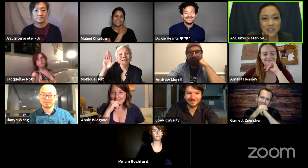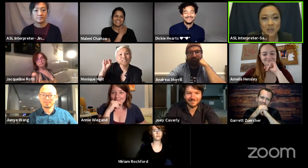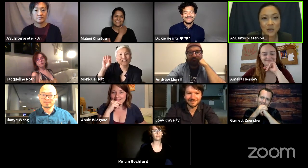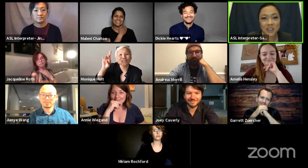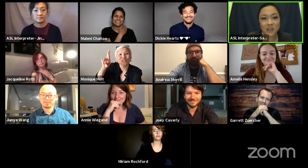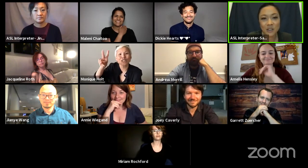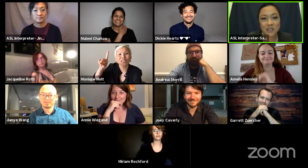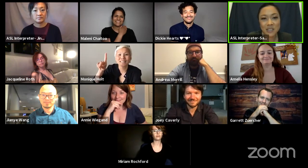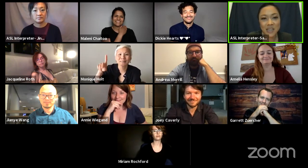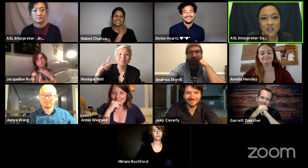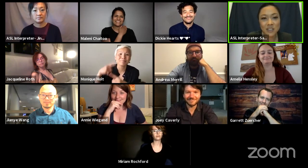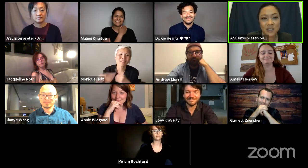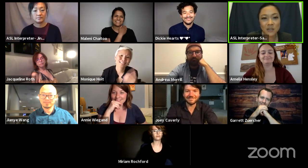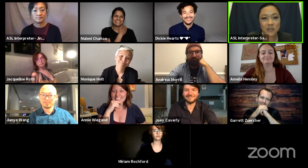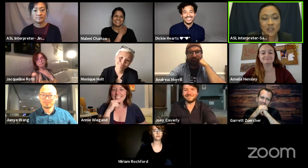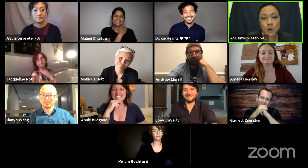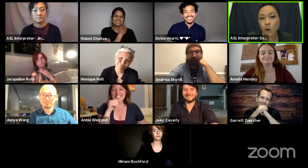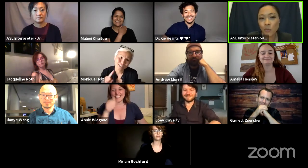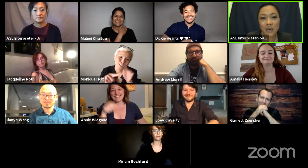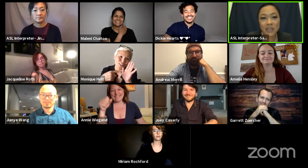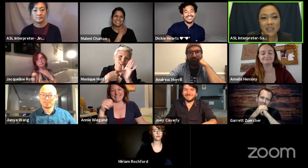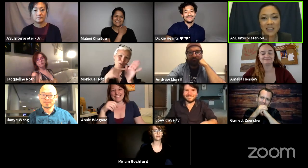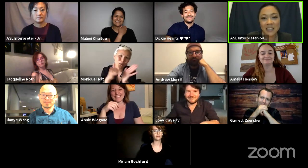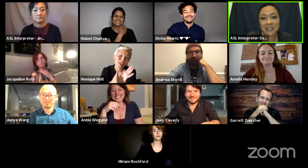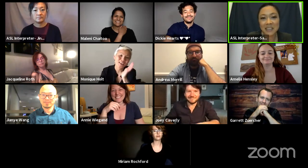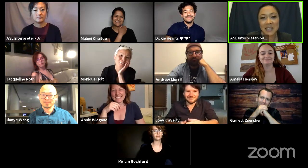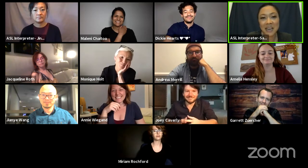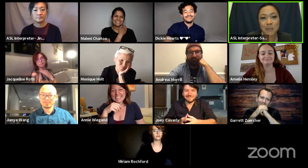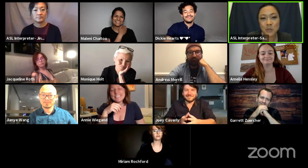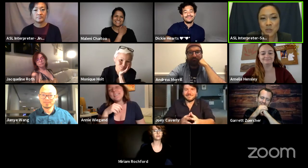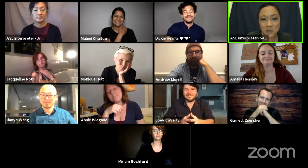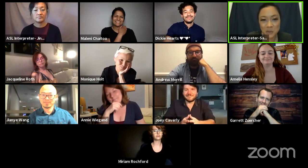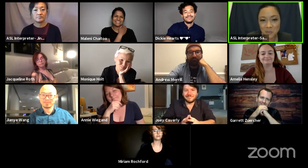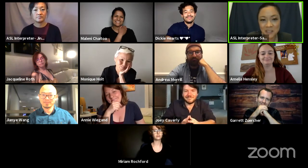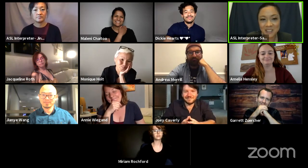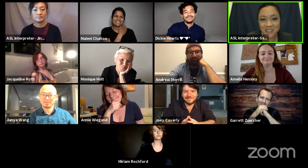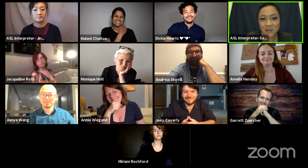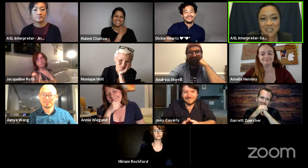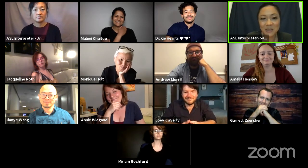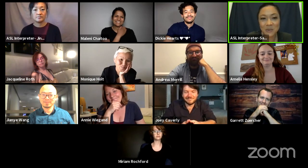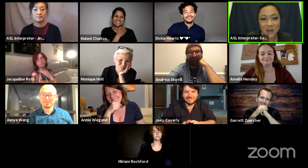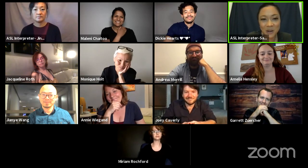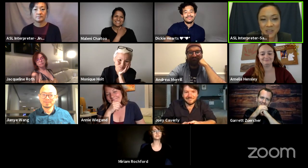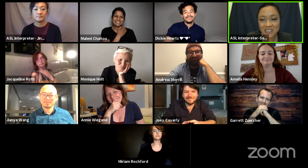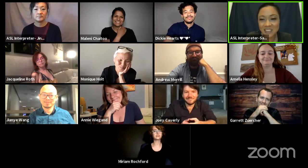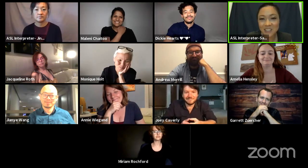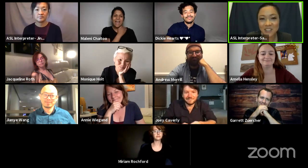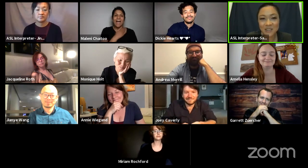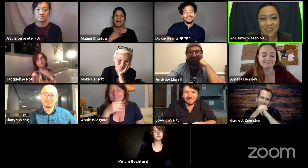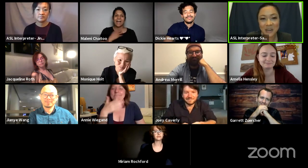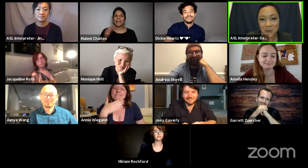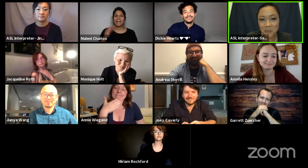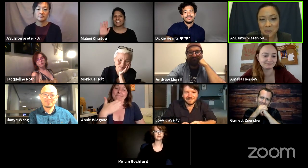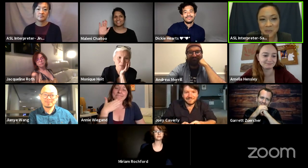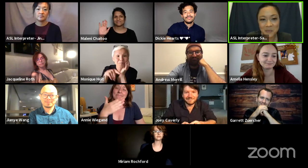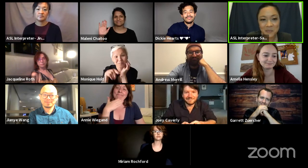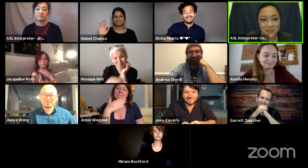know, on a stage, and incorporating the absurdism into it as well, you know, that helped.